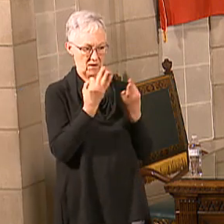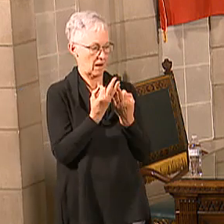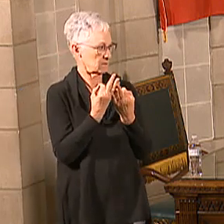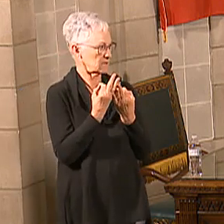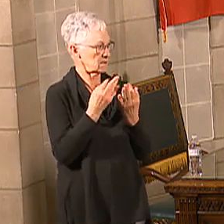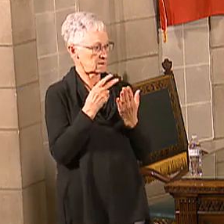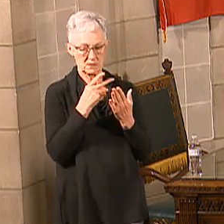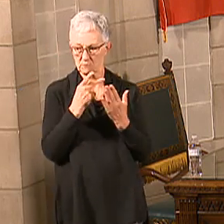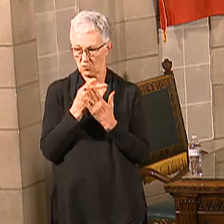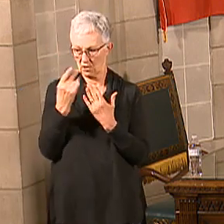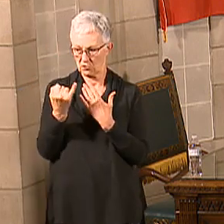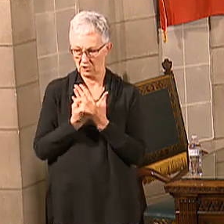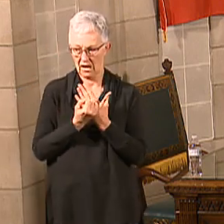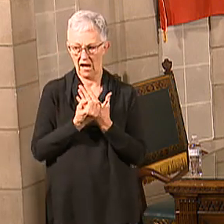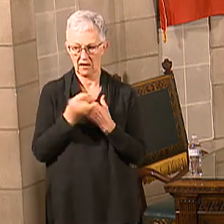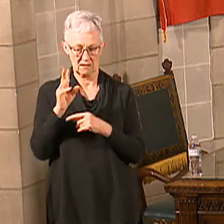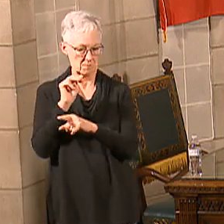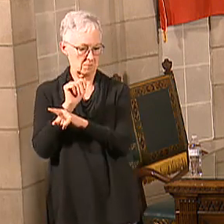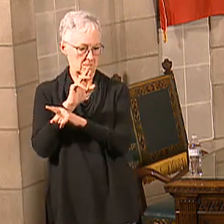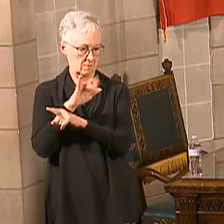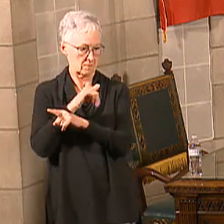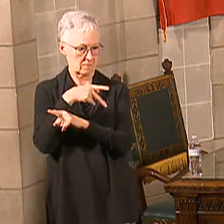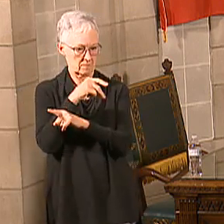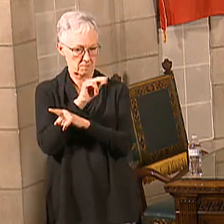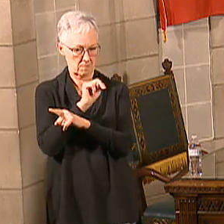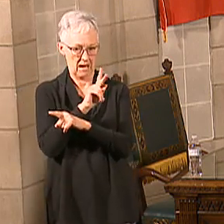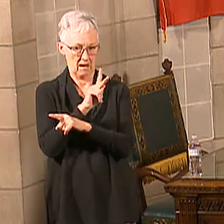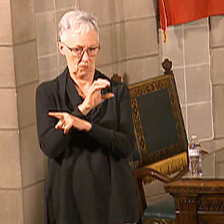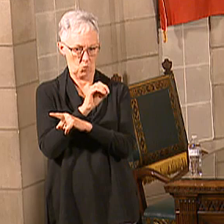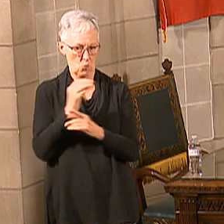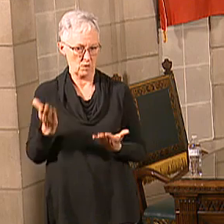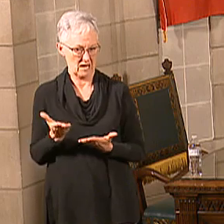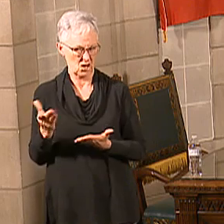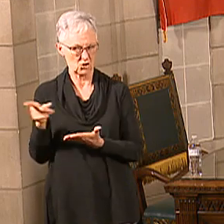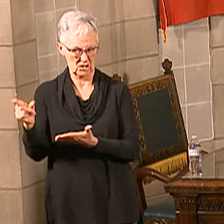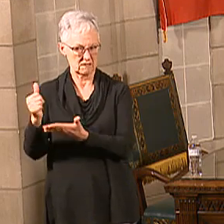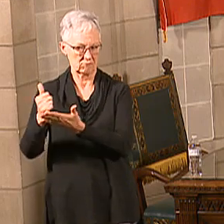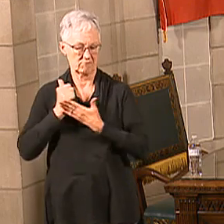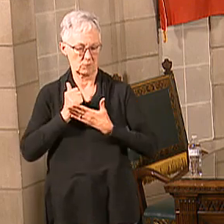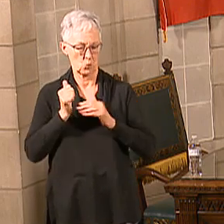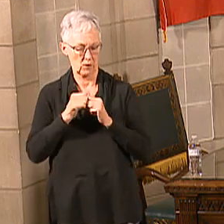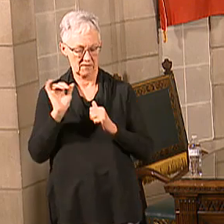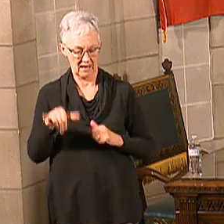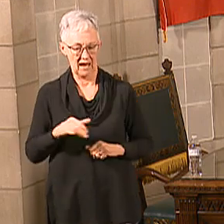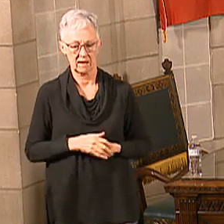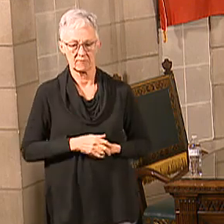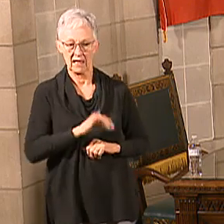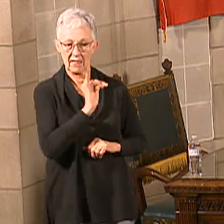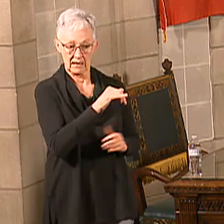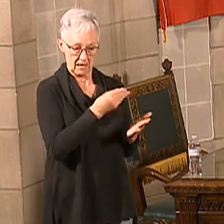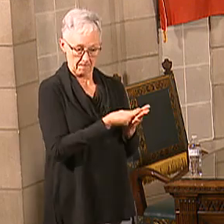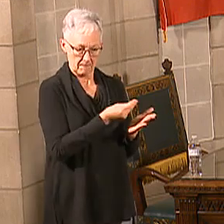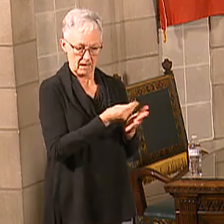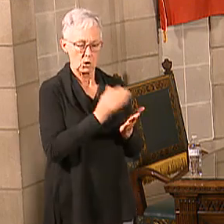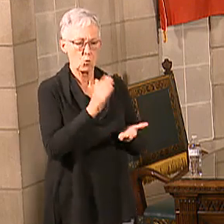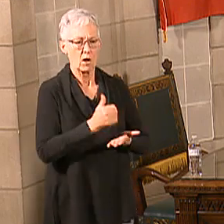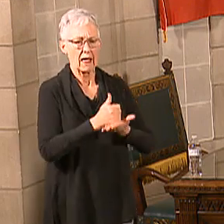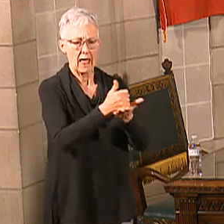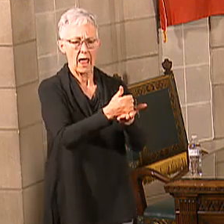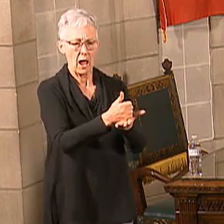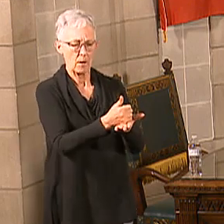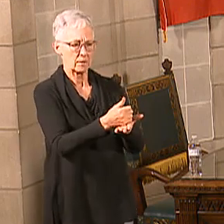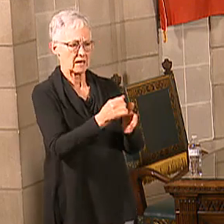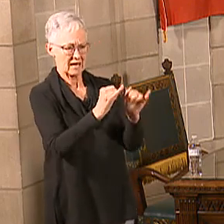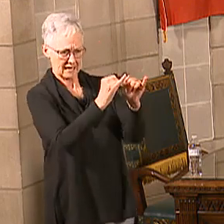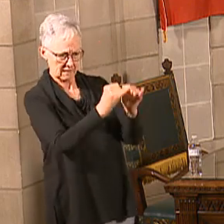who's helping with us. Thank you for everything. These funds will help individual communities meet their needs depending